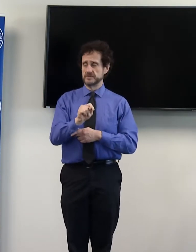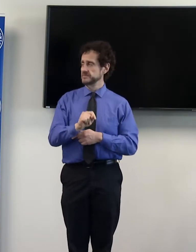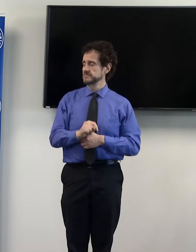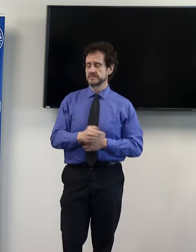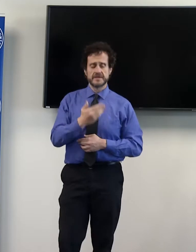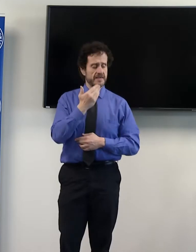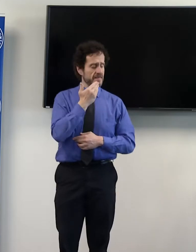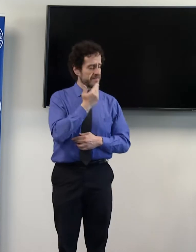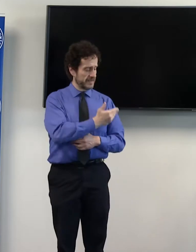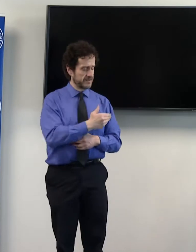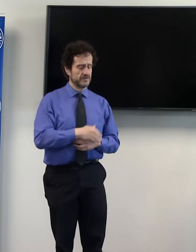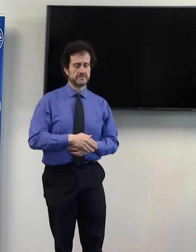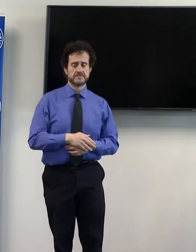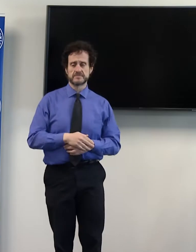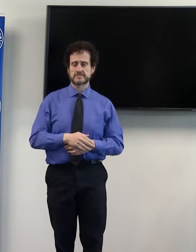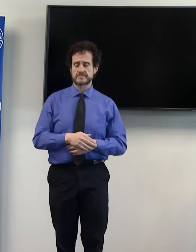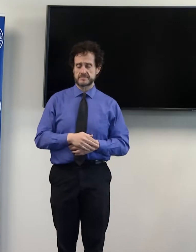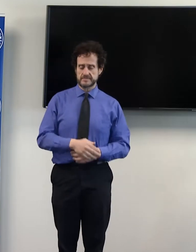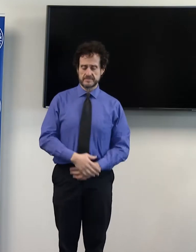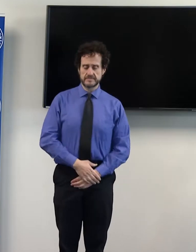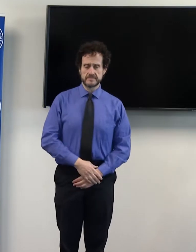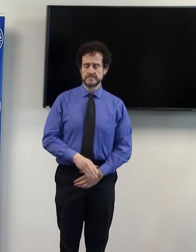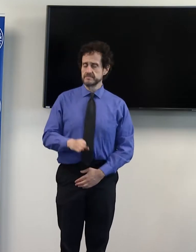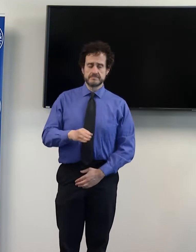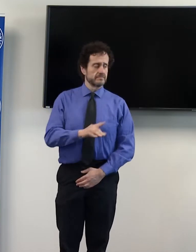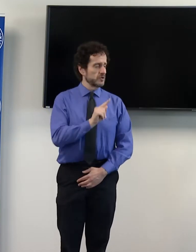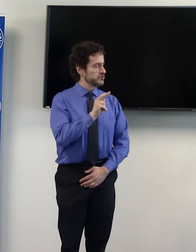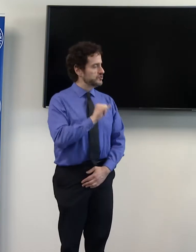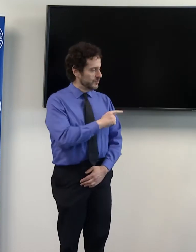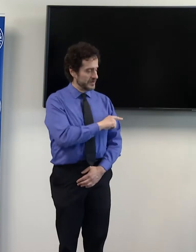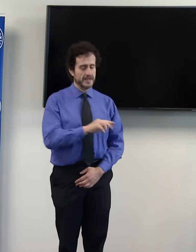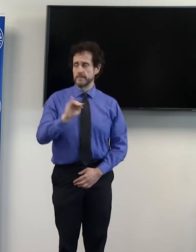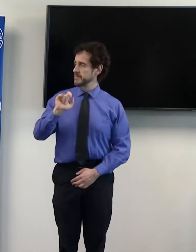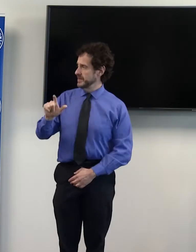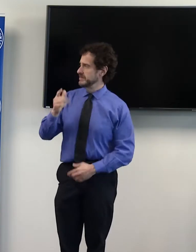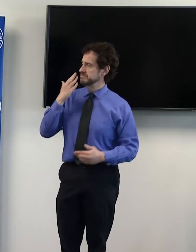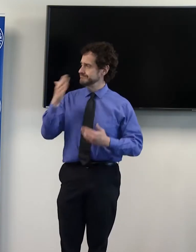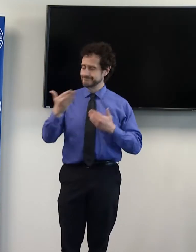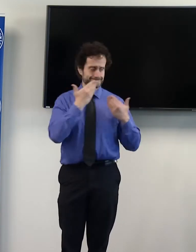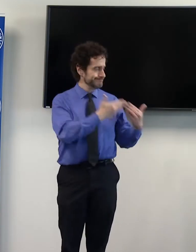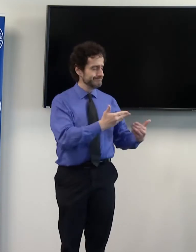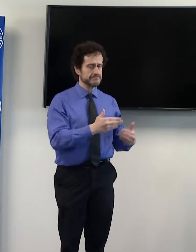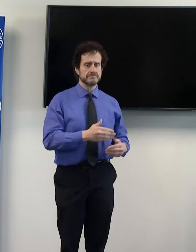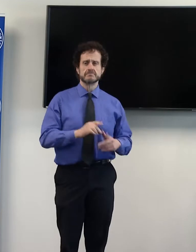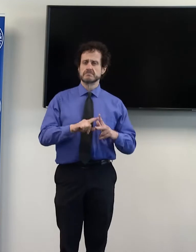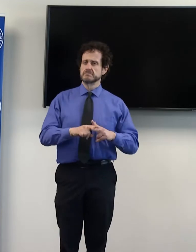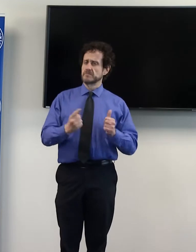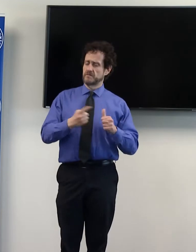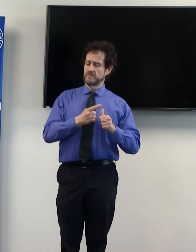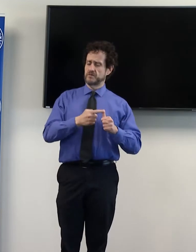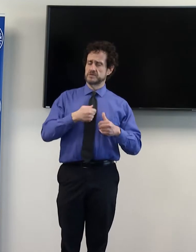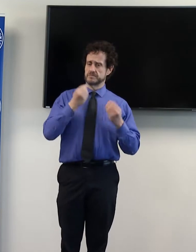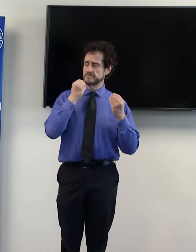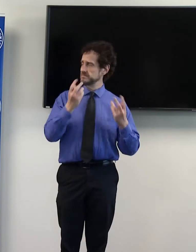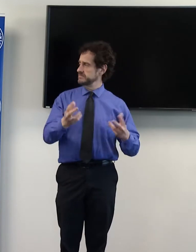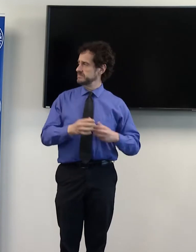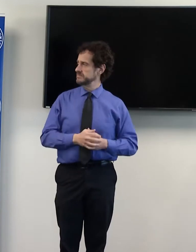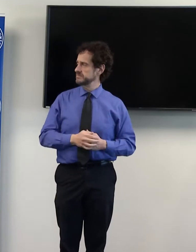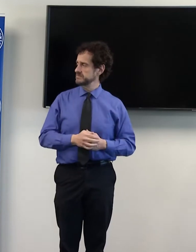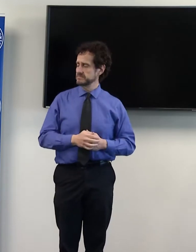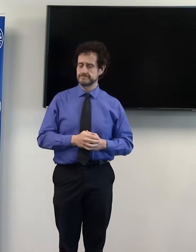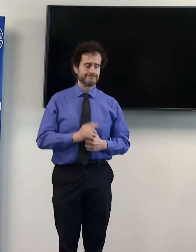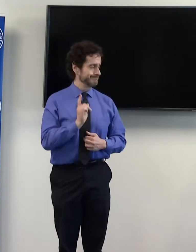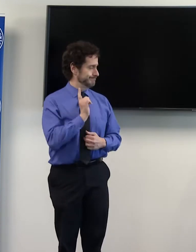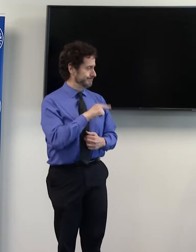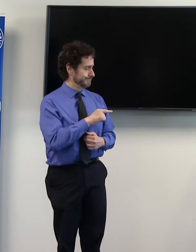Thank you, Tony. Bill, I just at the outset want to make a point of letting you know, Tony